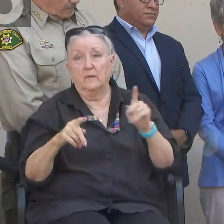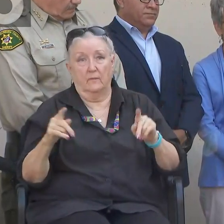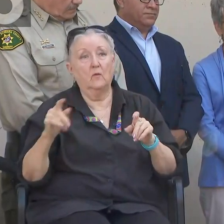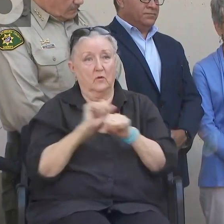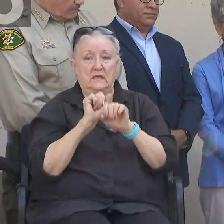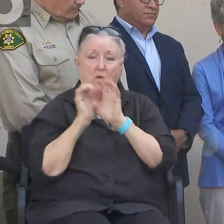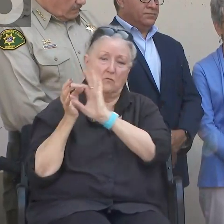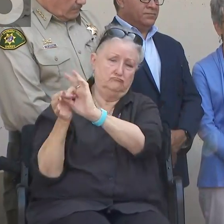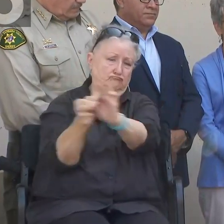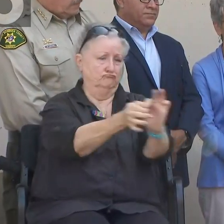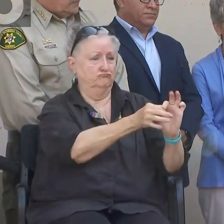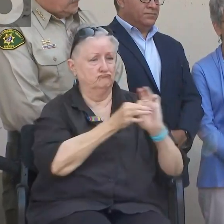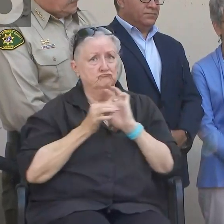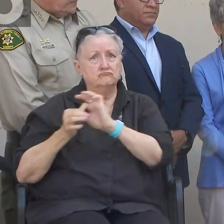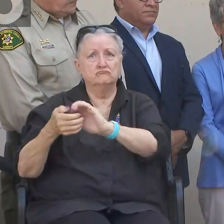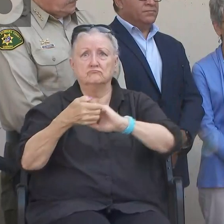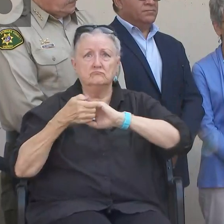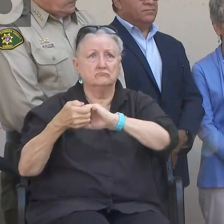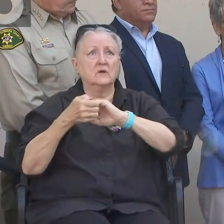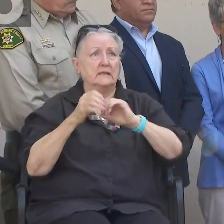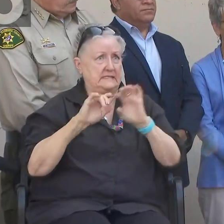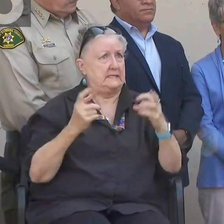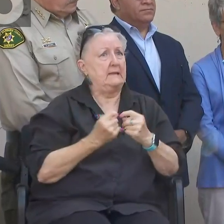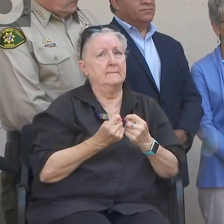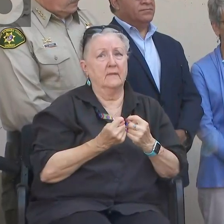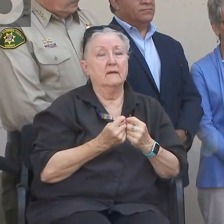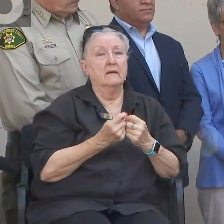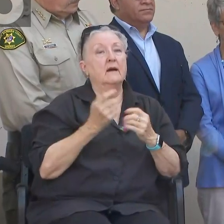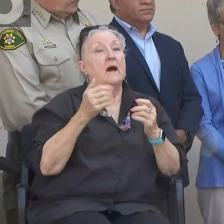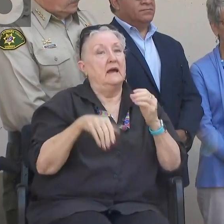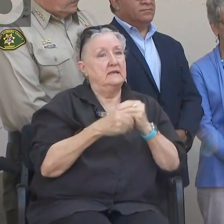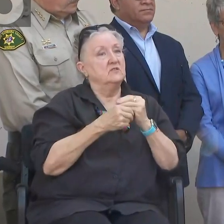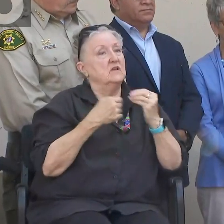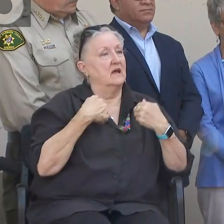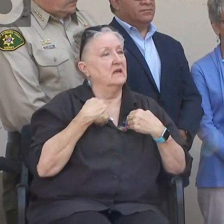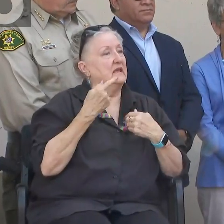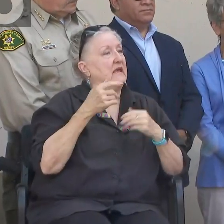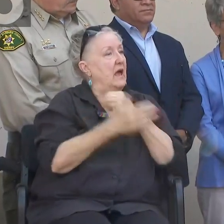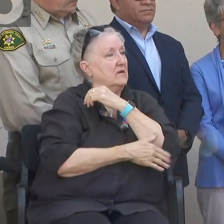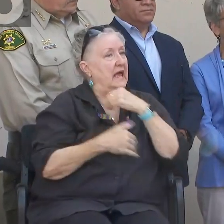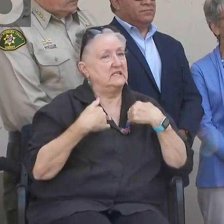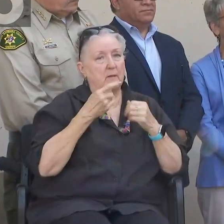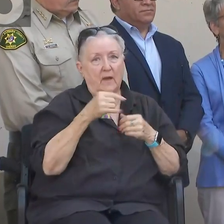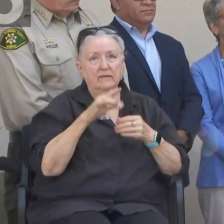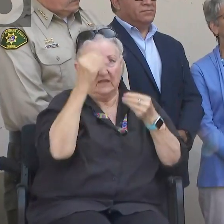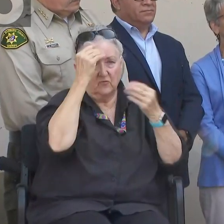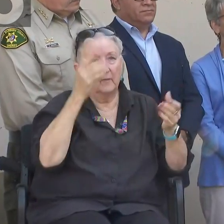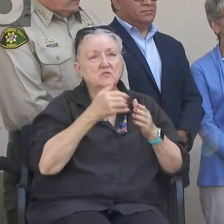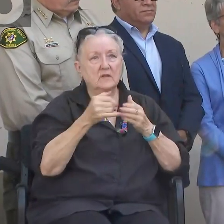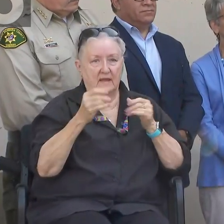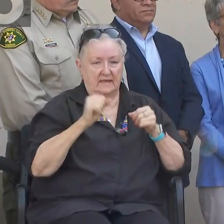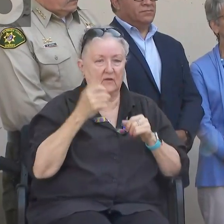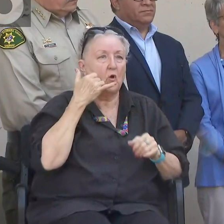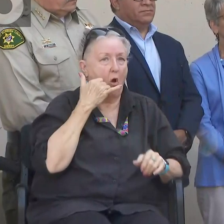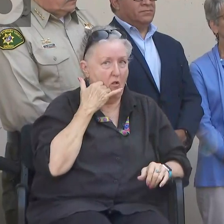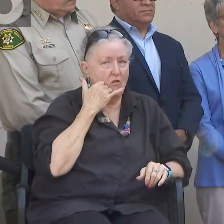team. In addition, the county has a public information line that can be